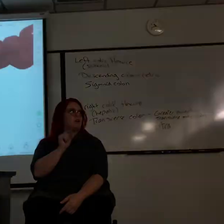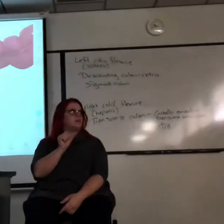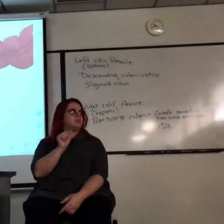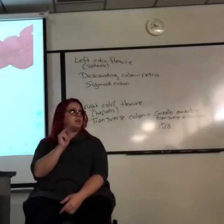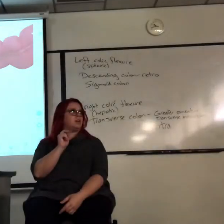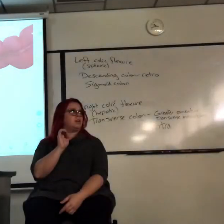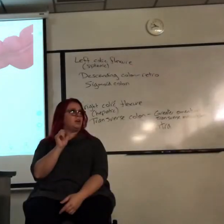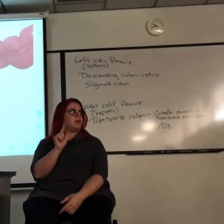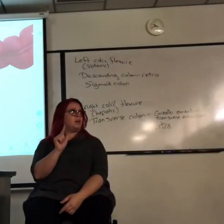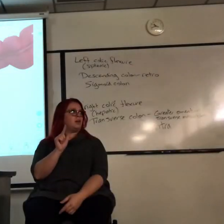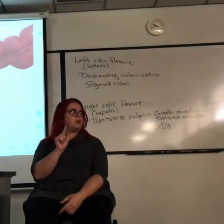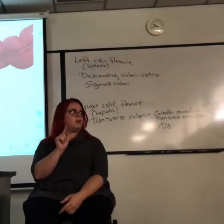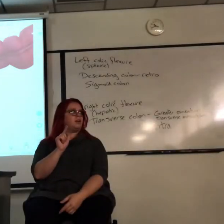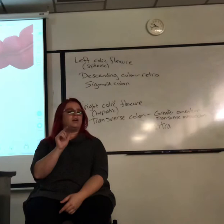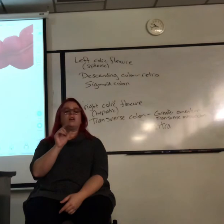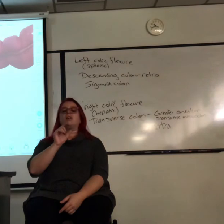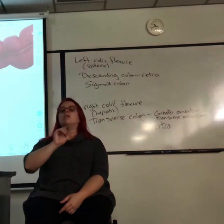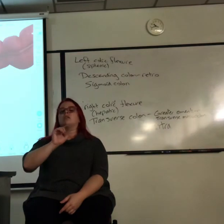off.